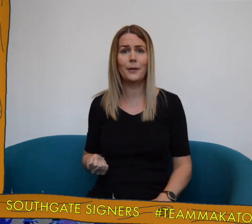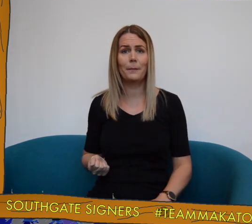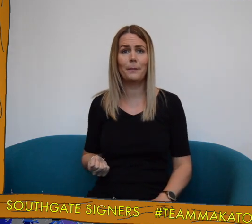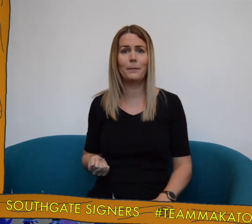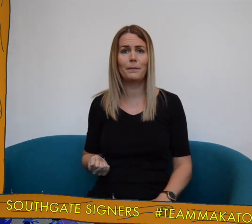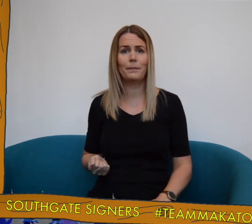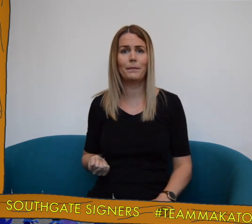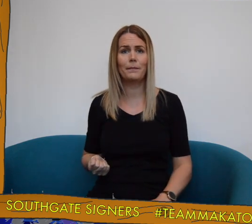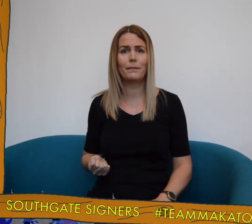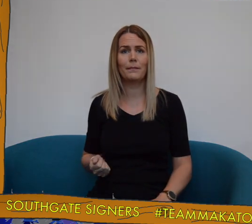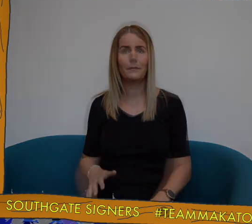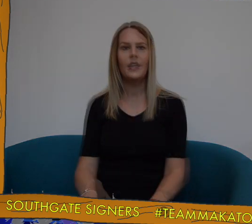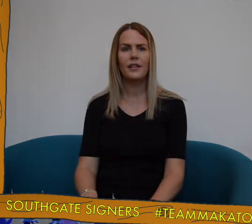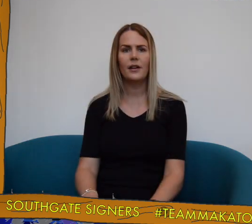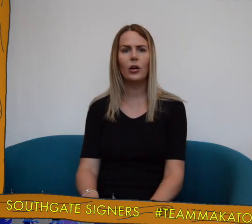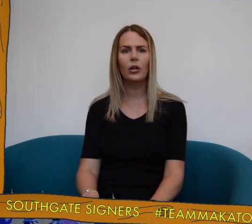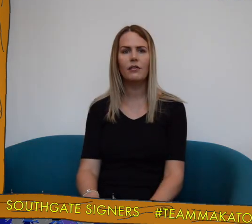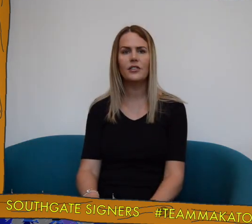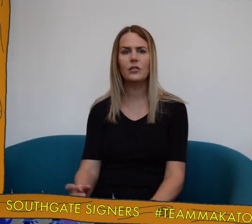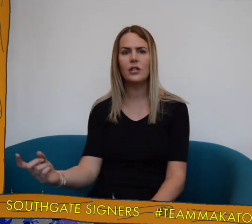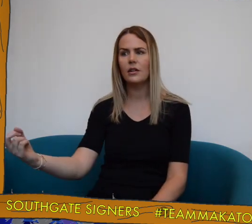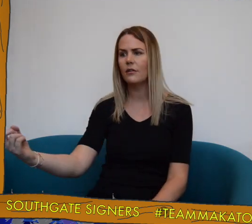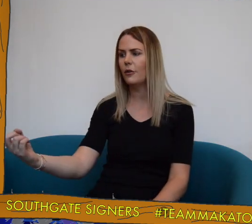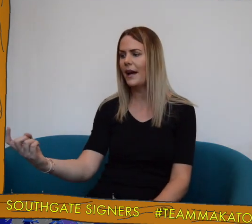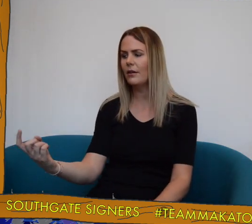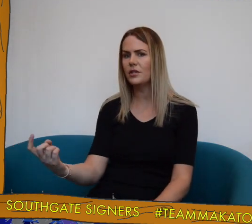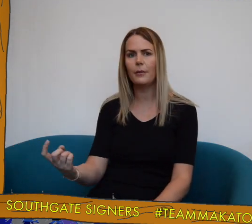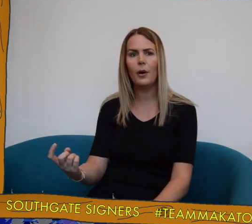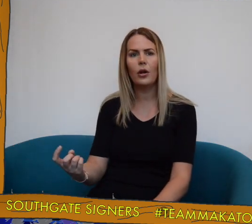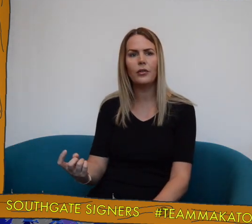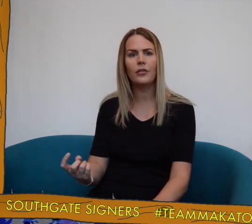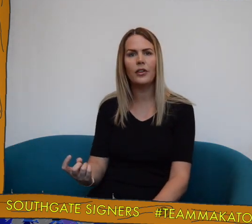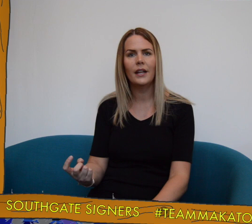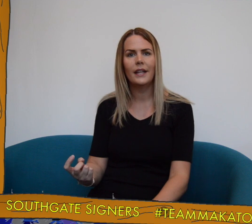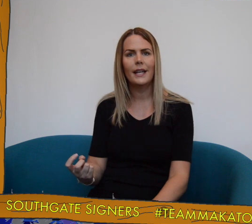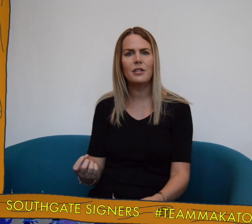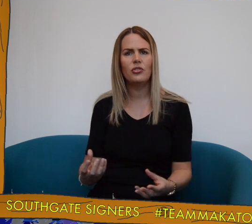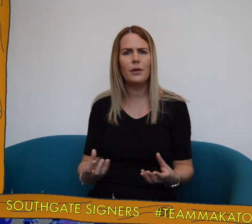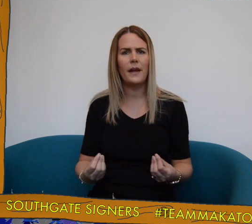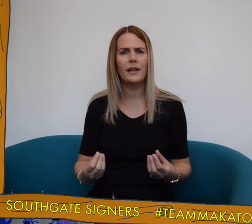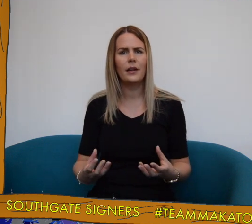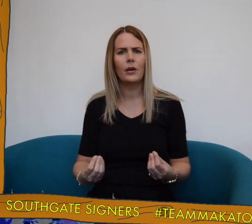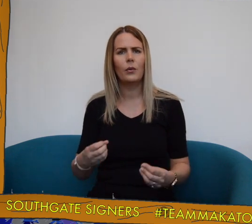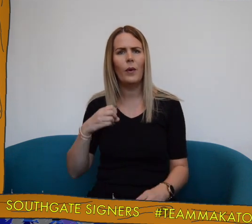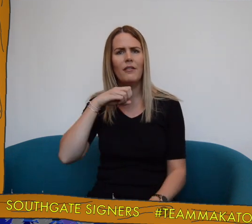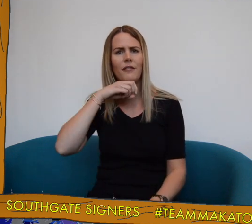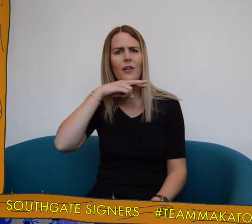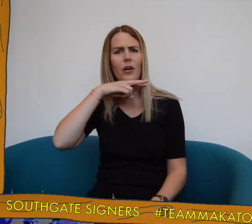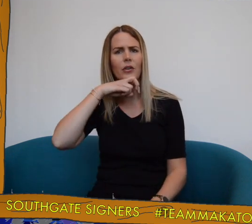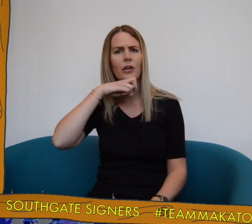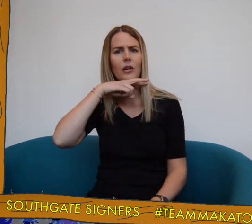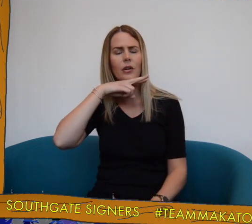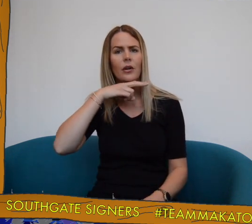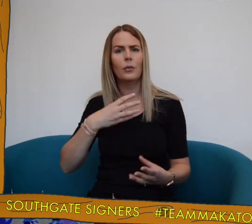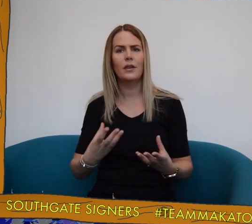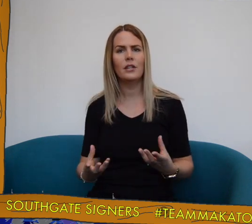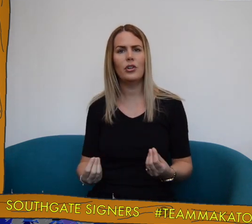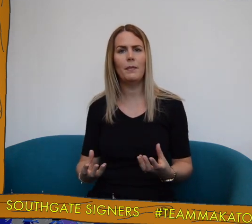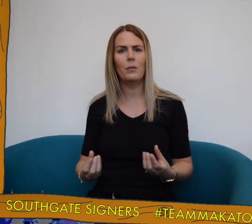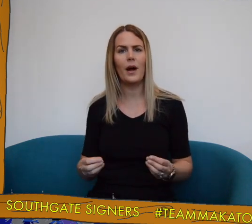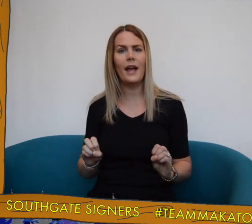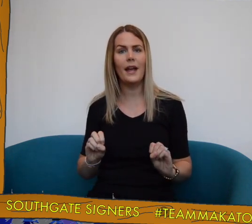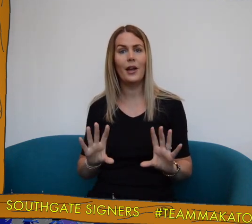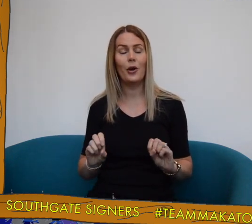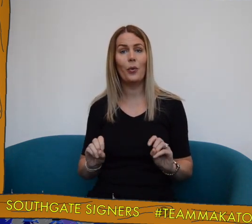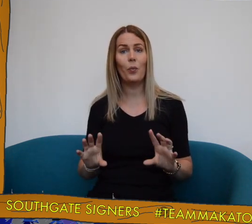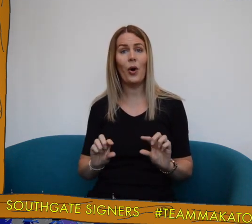found. Then all of a sudden from out of a pond leapt a dripping wet frog with a